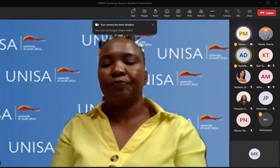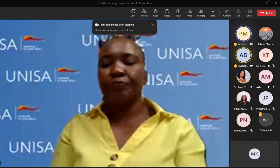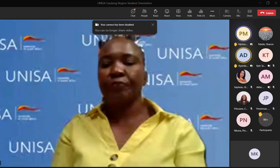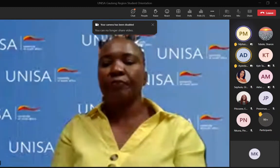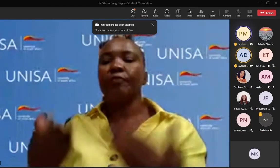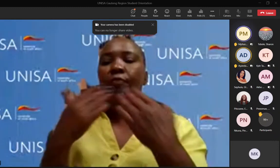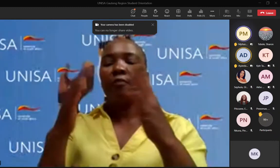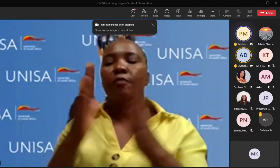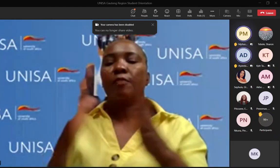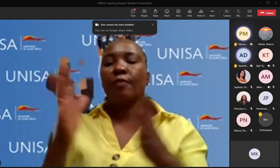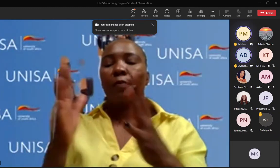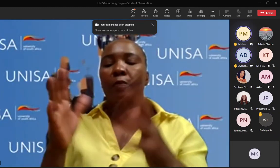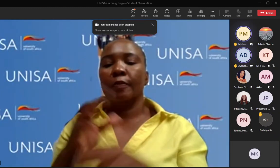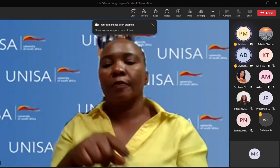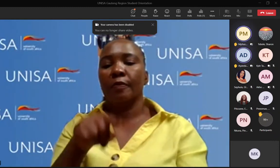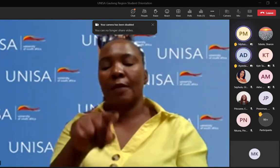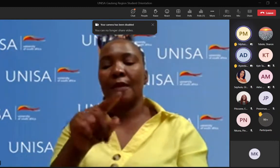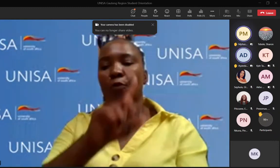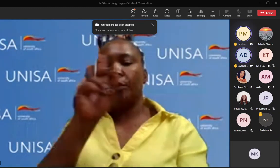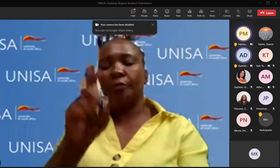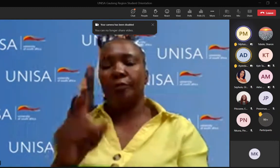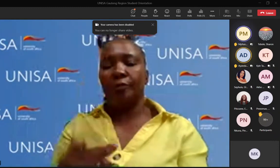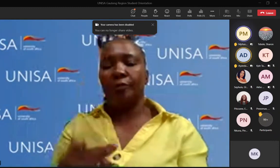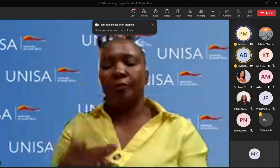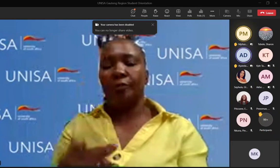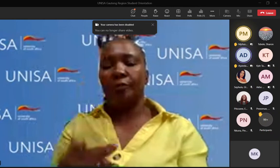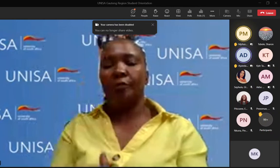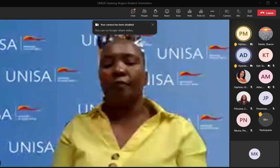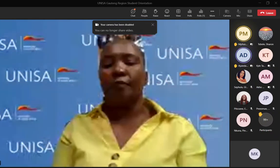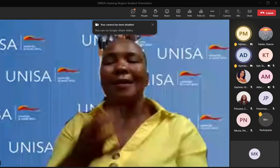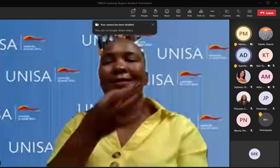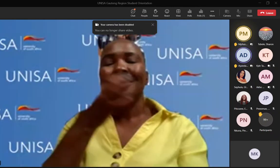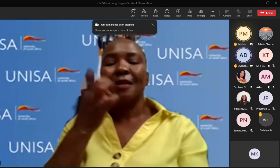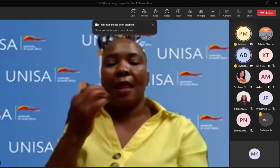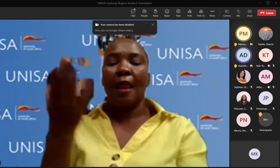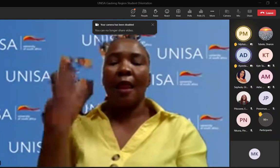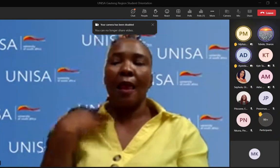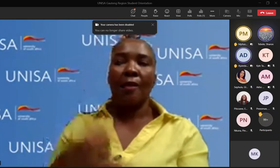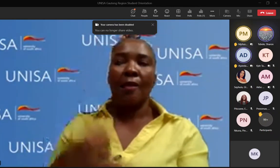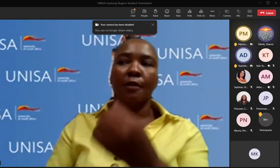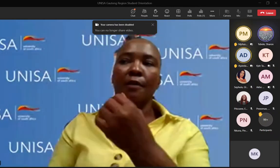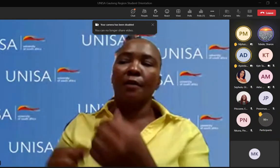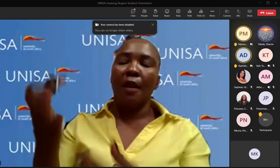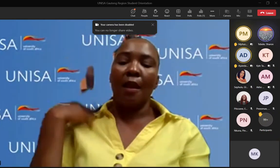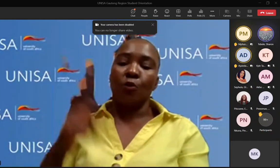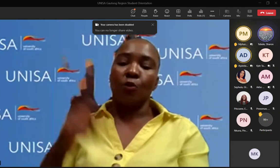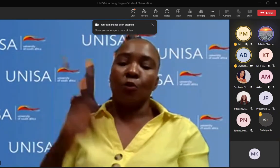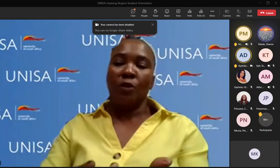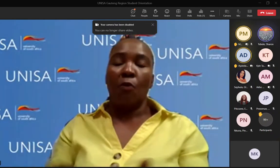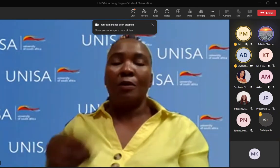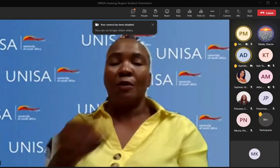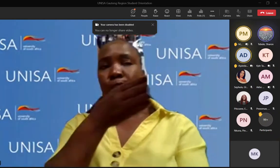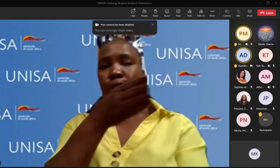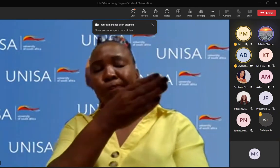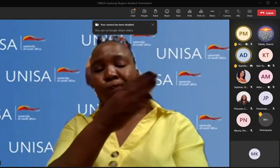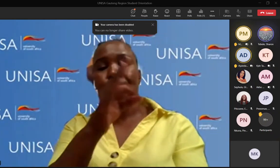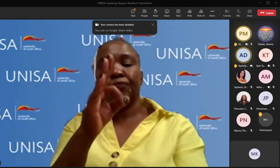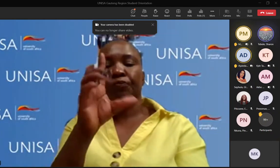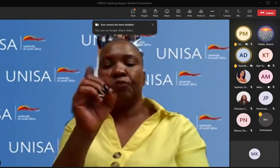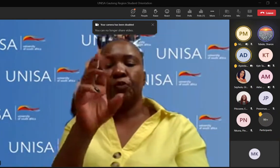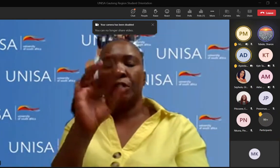and thank you so much colleague for the question uh I must last week Thursday I was I was in